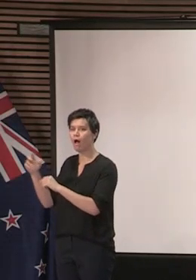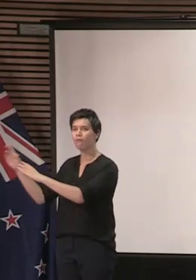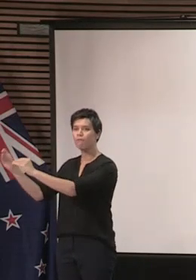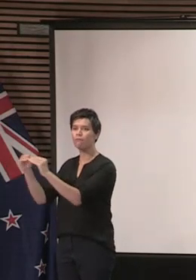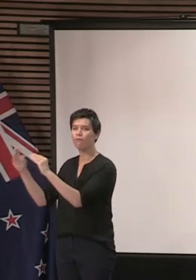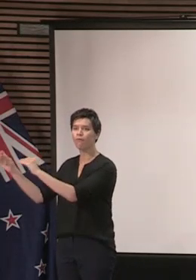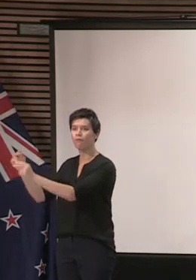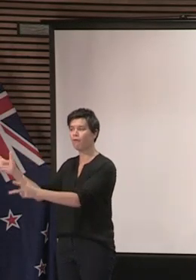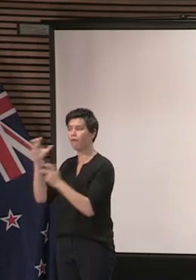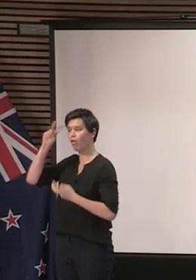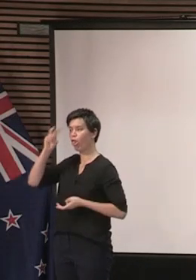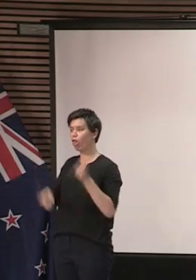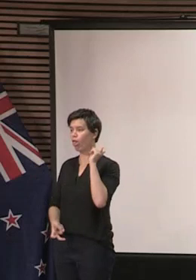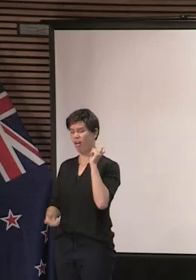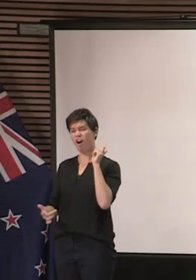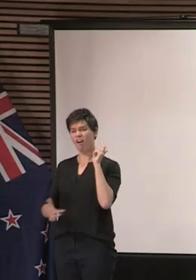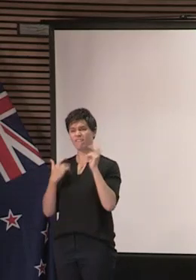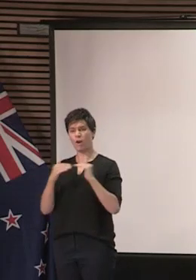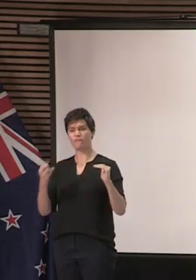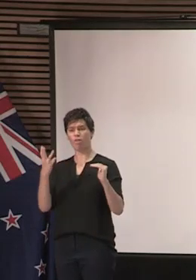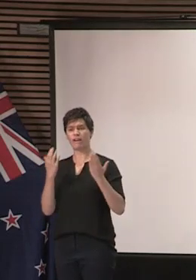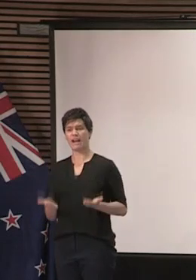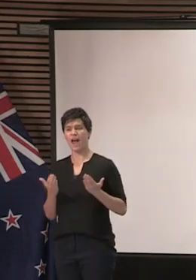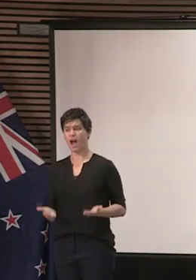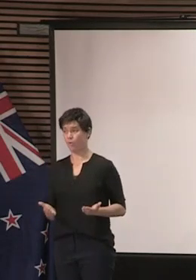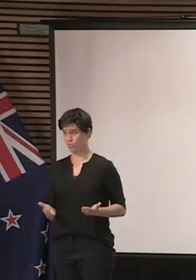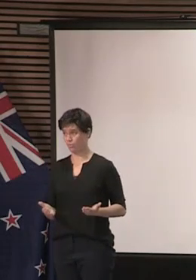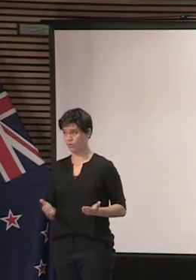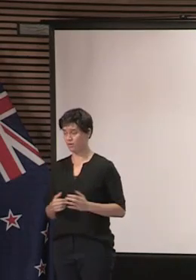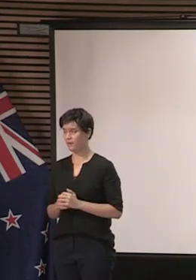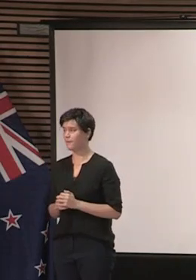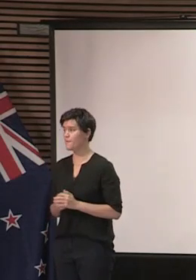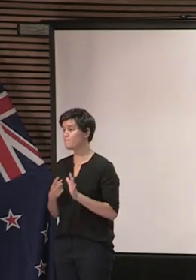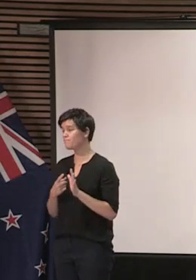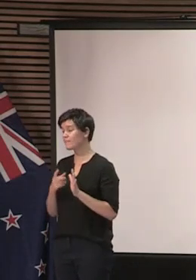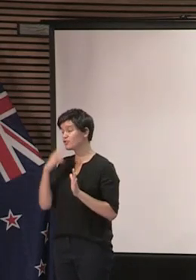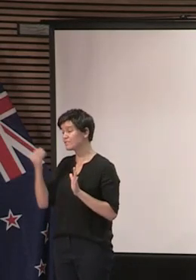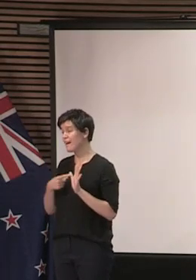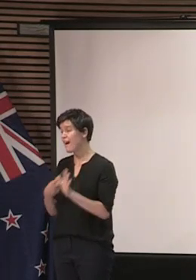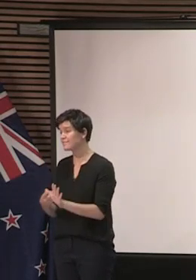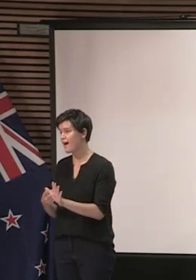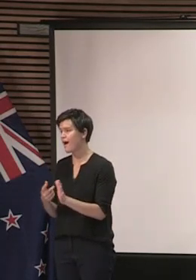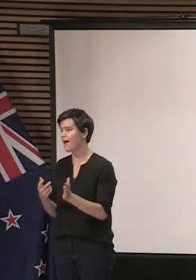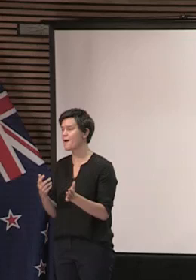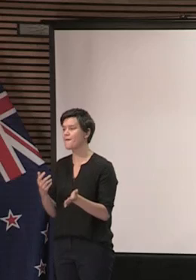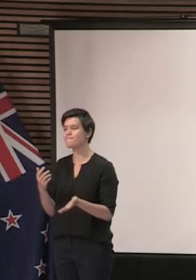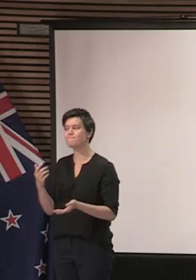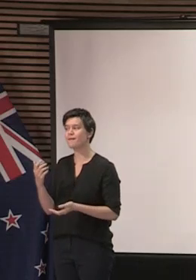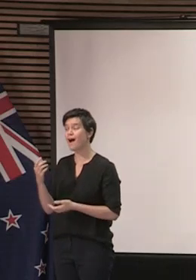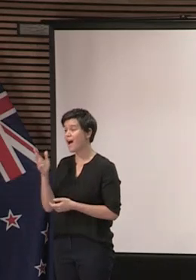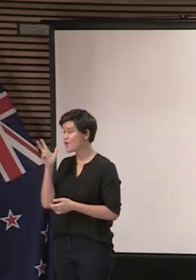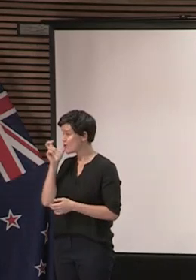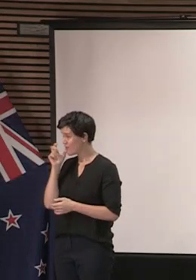bit more liberal with their movements? I haven't had a direct, any direct feedback on that. I do have the